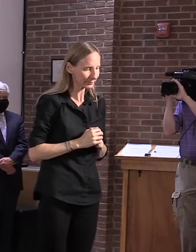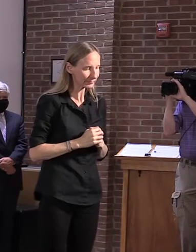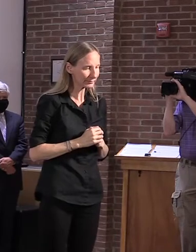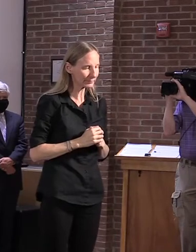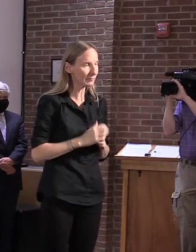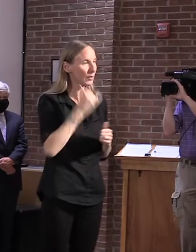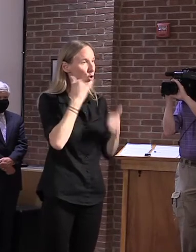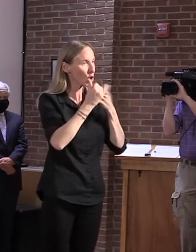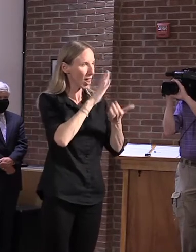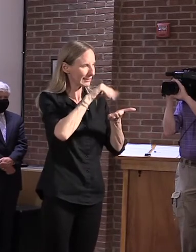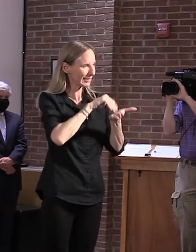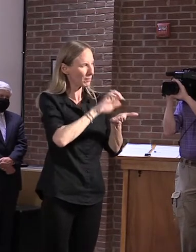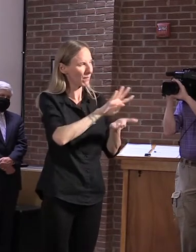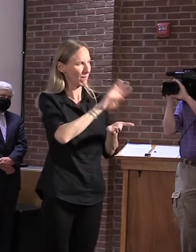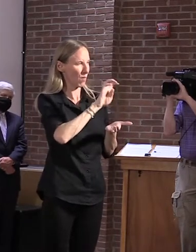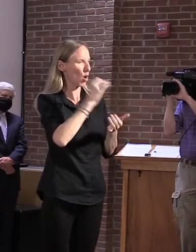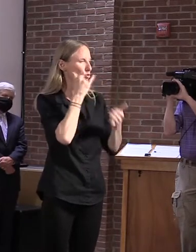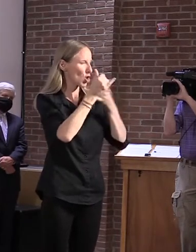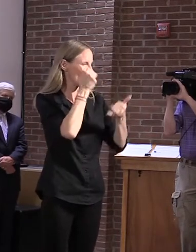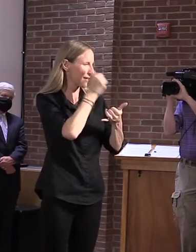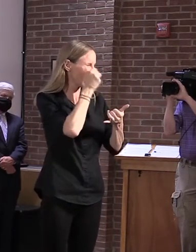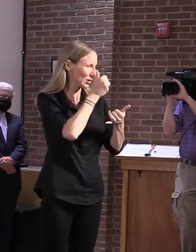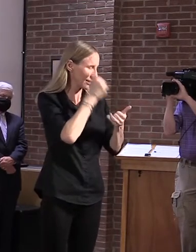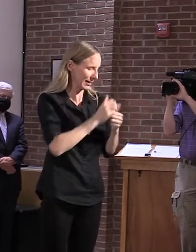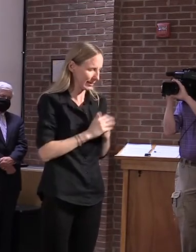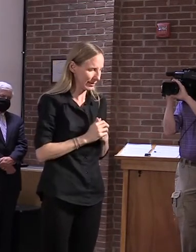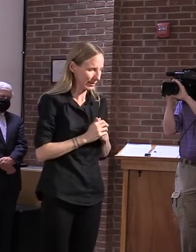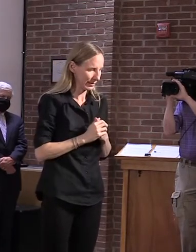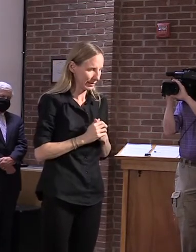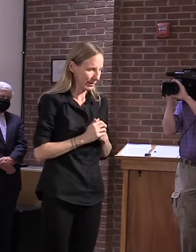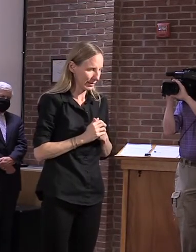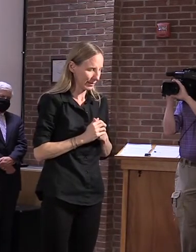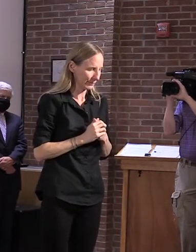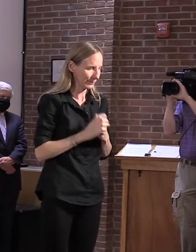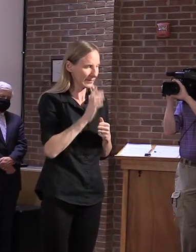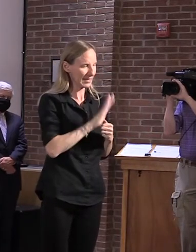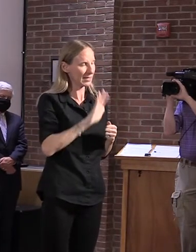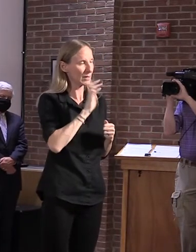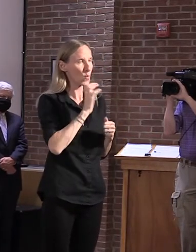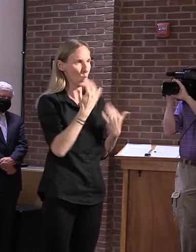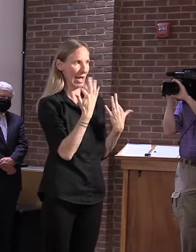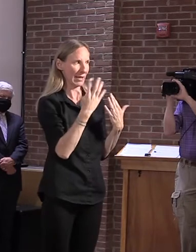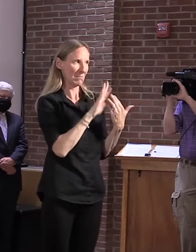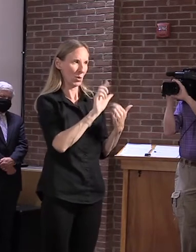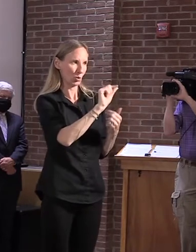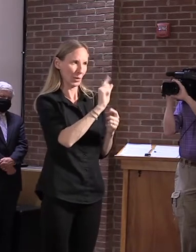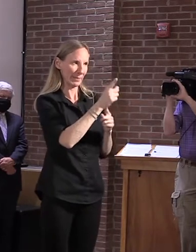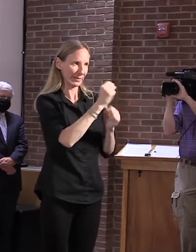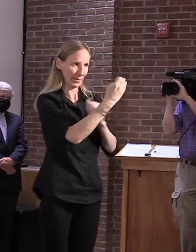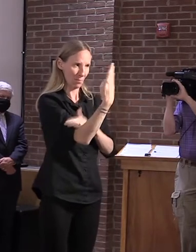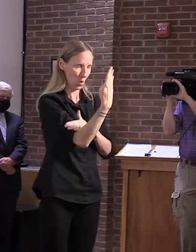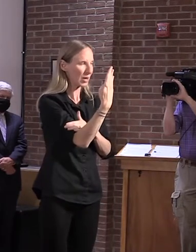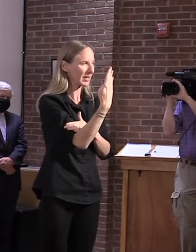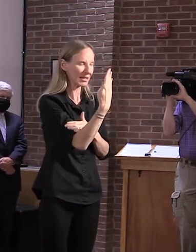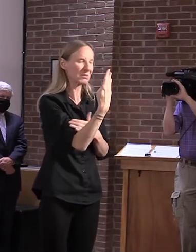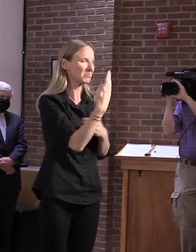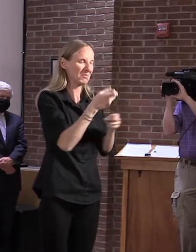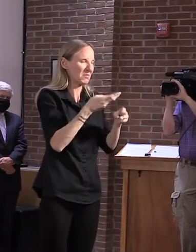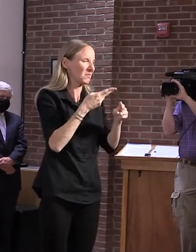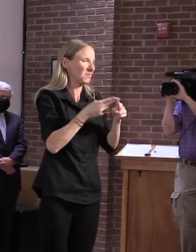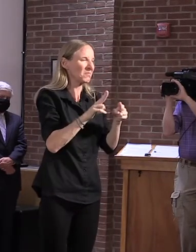400 calls throughout the day, and while the wait time spiked around 20 minutes in the morning, by afternoon, it was just a couple of